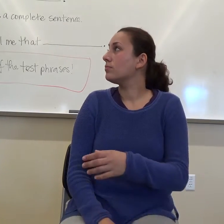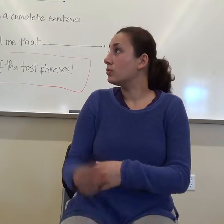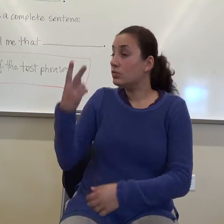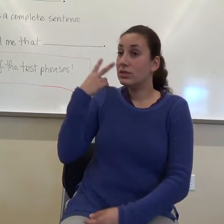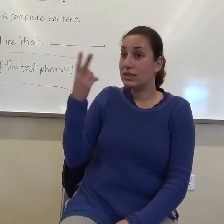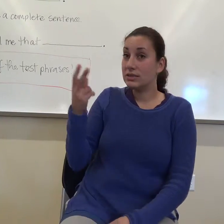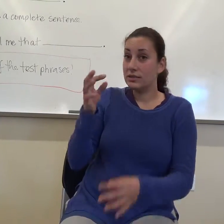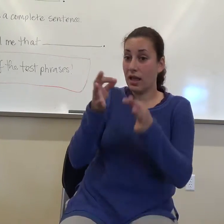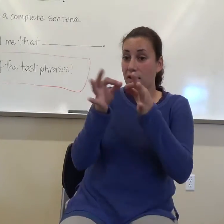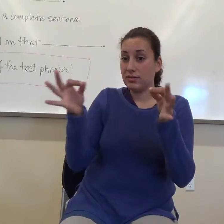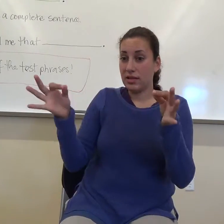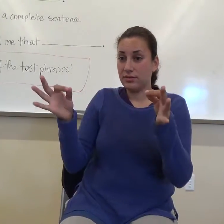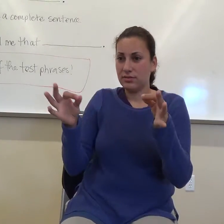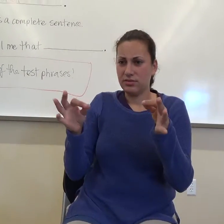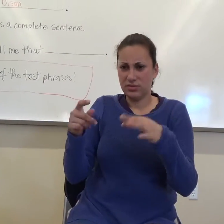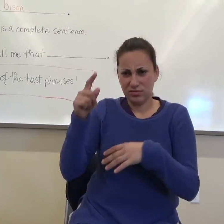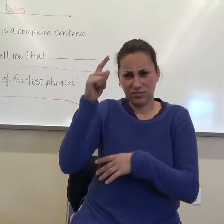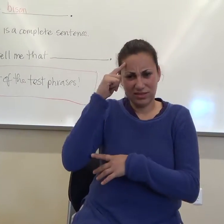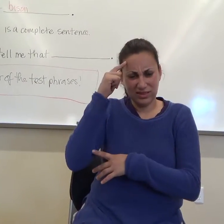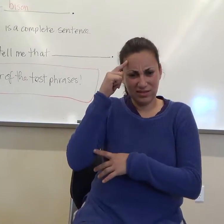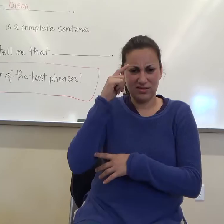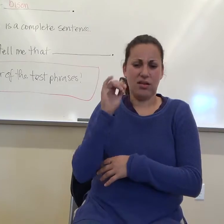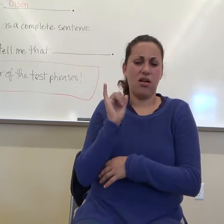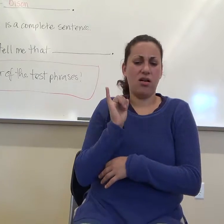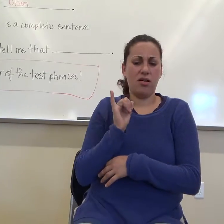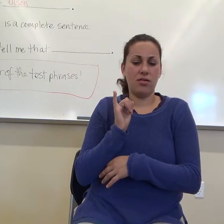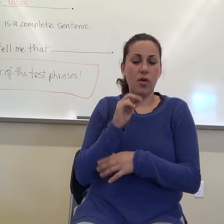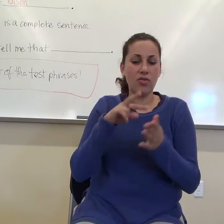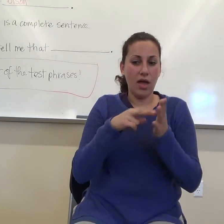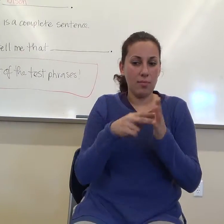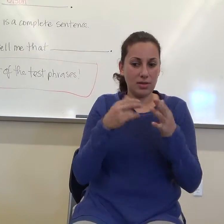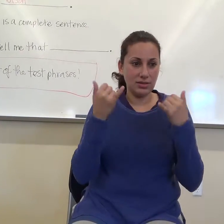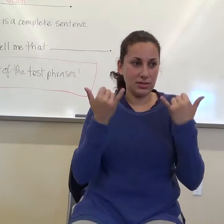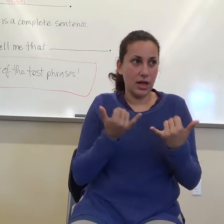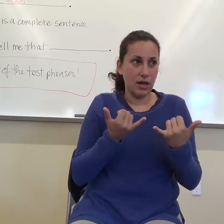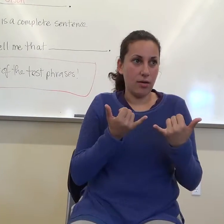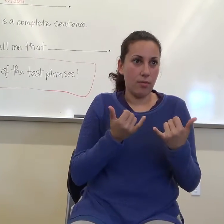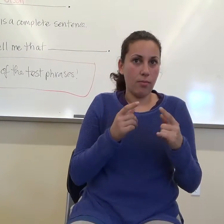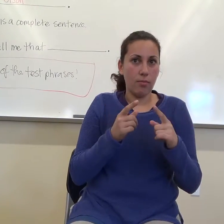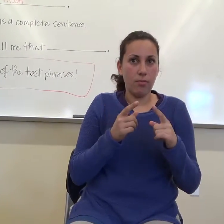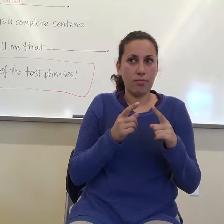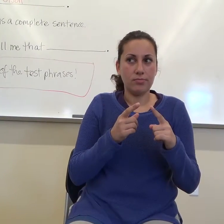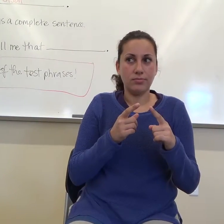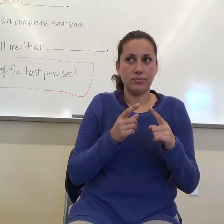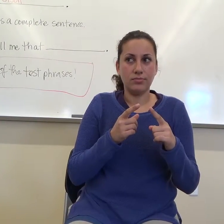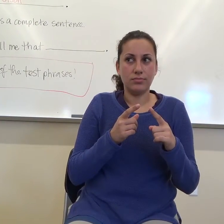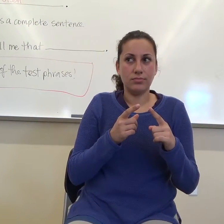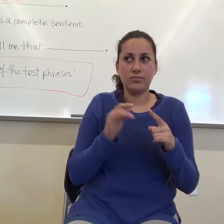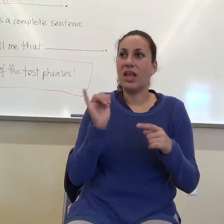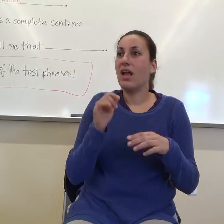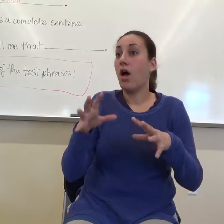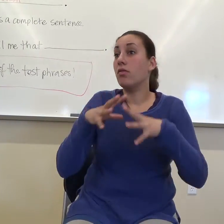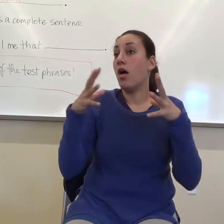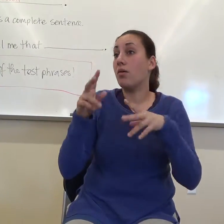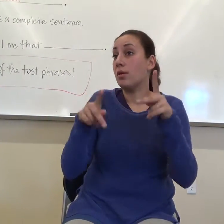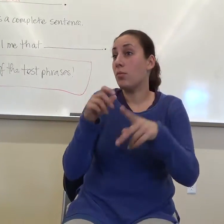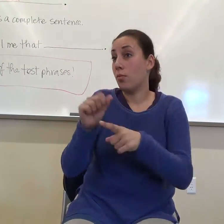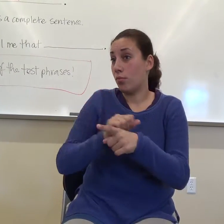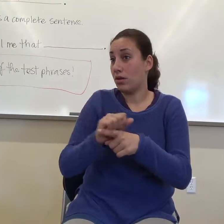our brain kind of says, oh, well, that means now, but a lot of people must be practicing now, but that's not what it says.